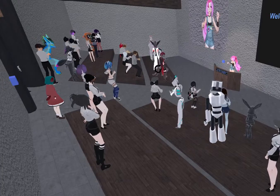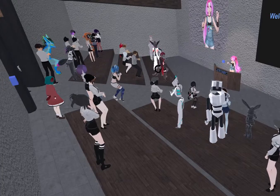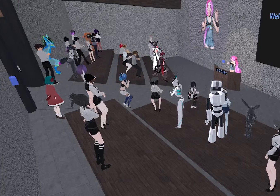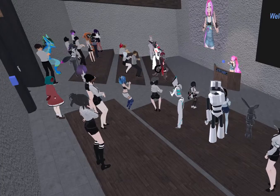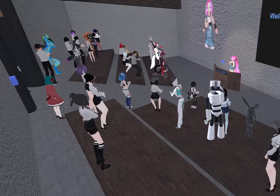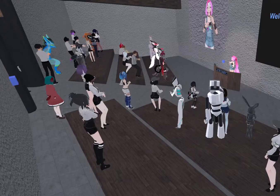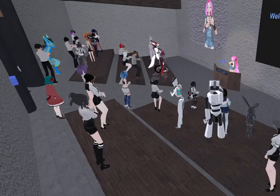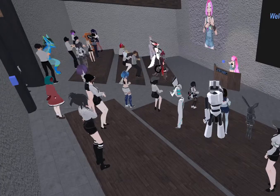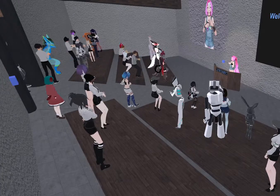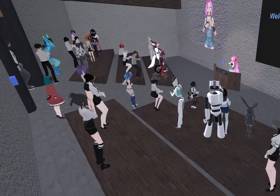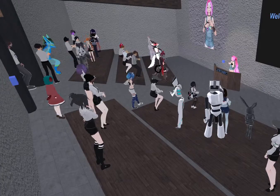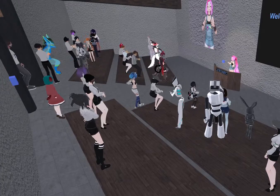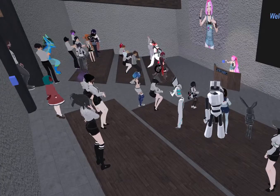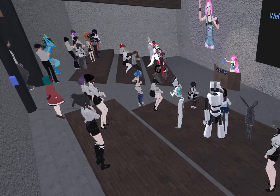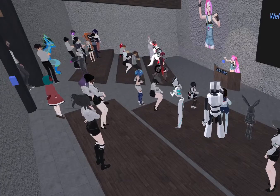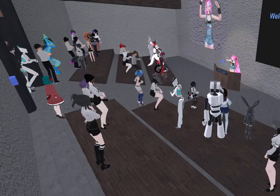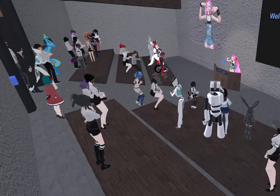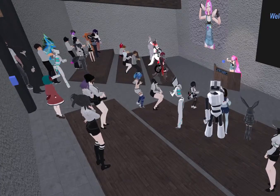Okay.